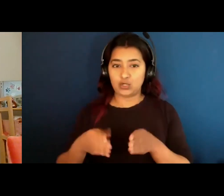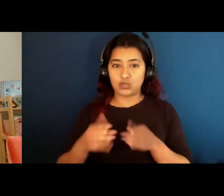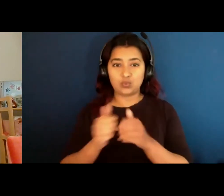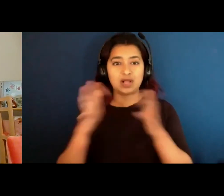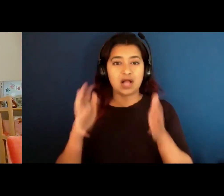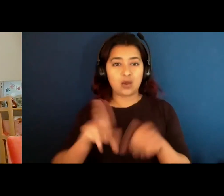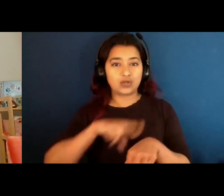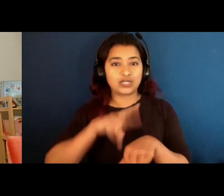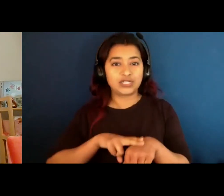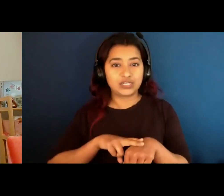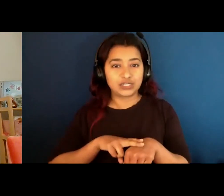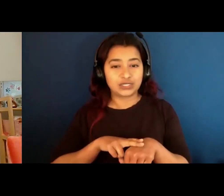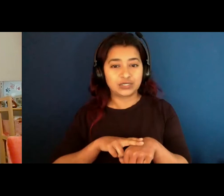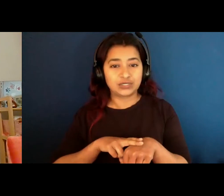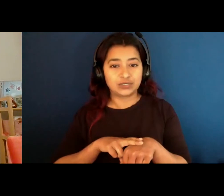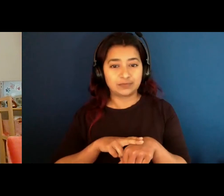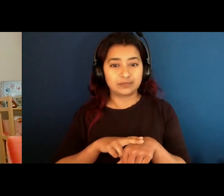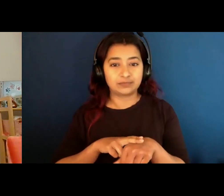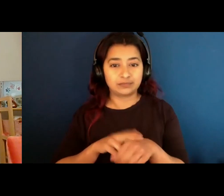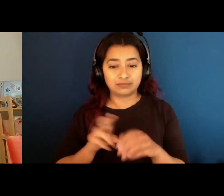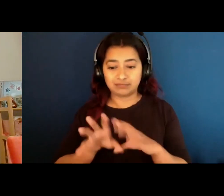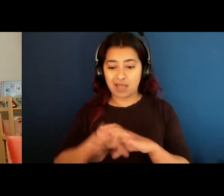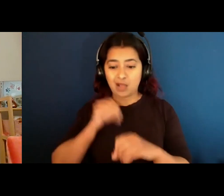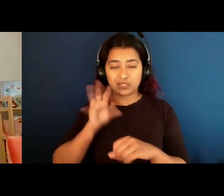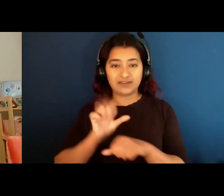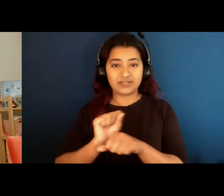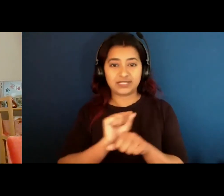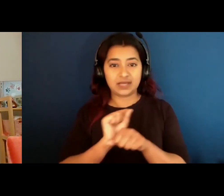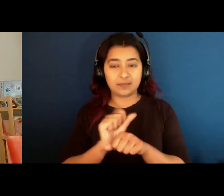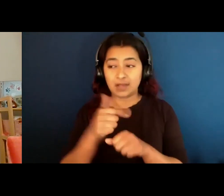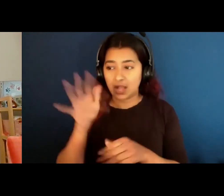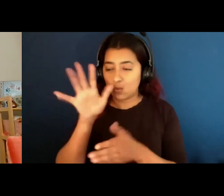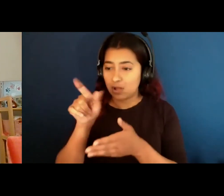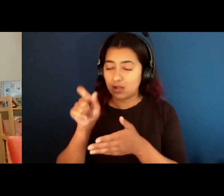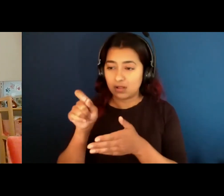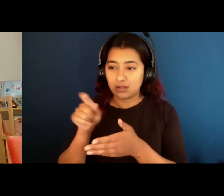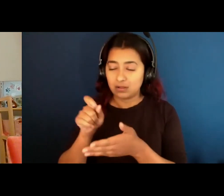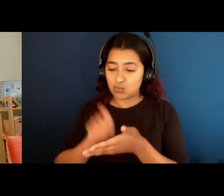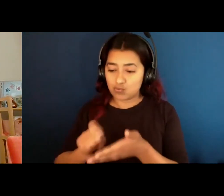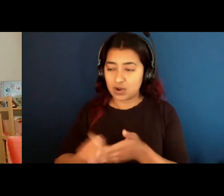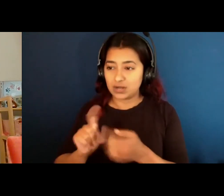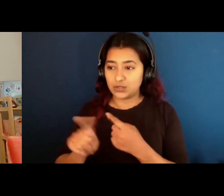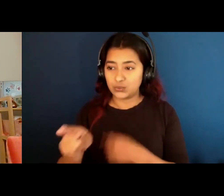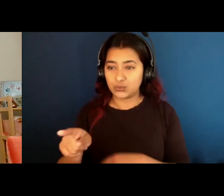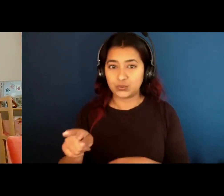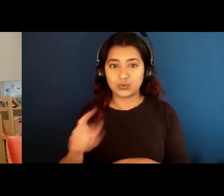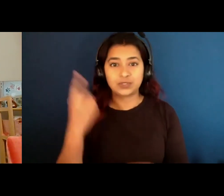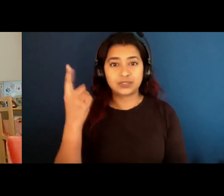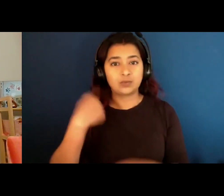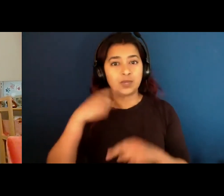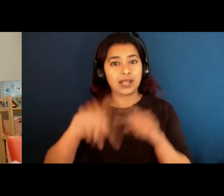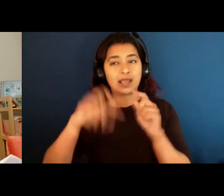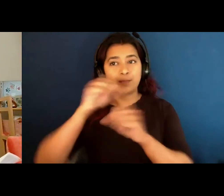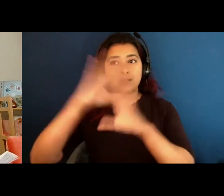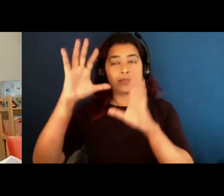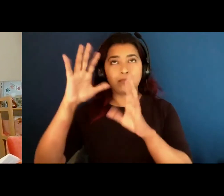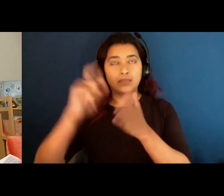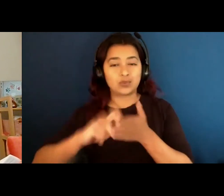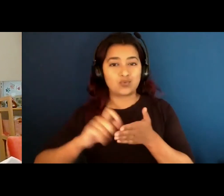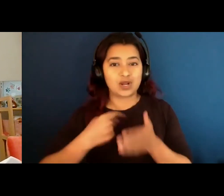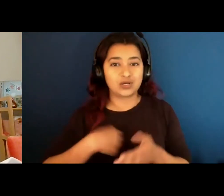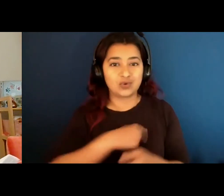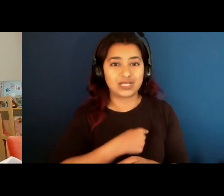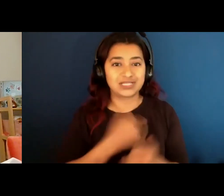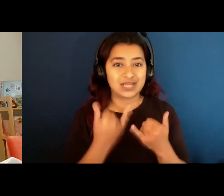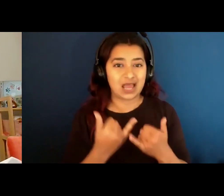nation on the other side of enslavement. I will write to you always. Someone we cannot picture is writing to us now,